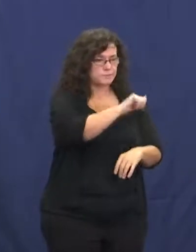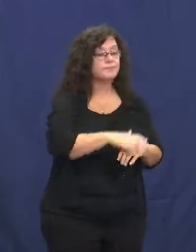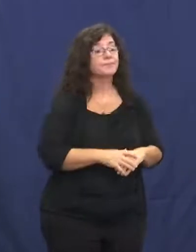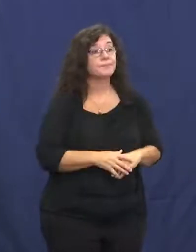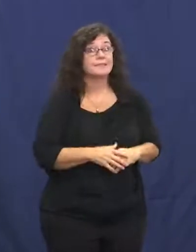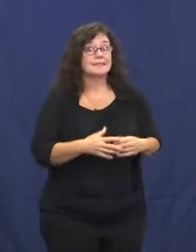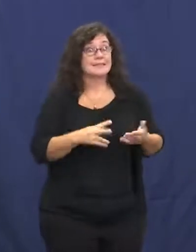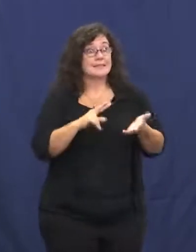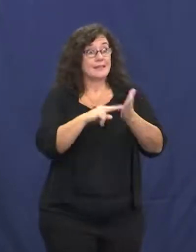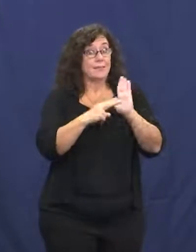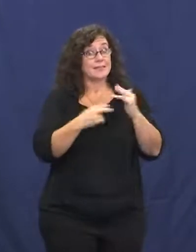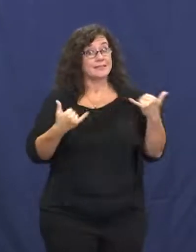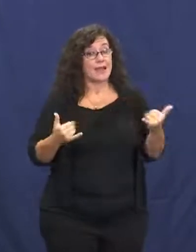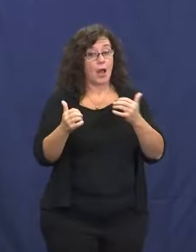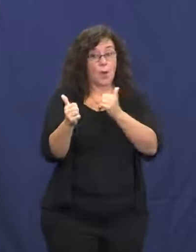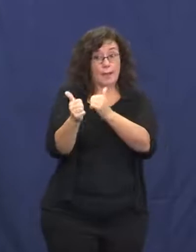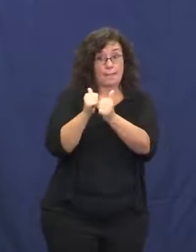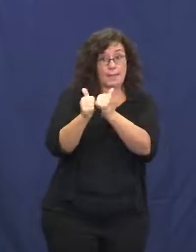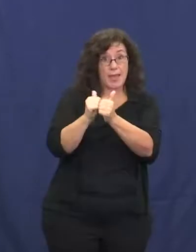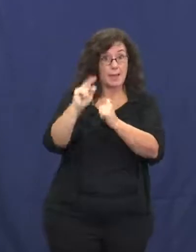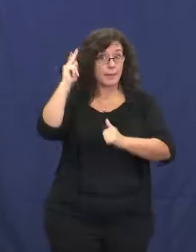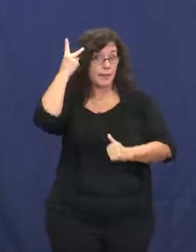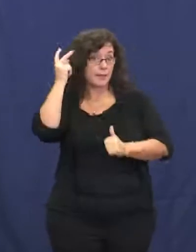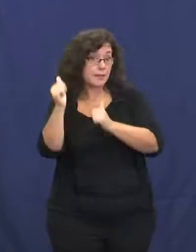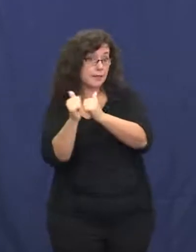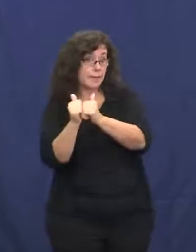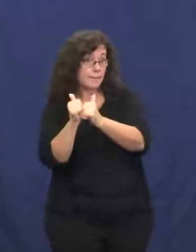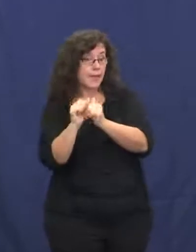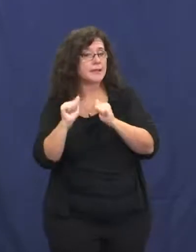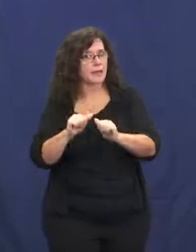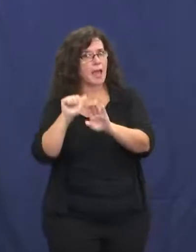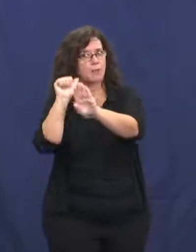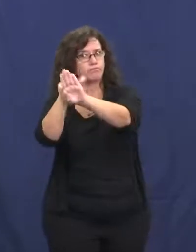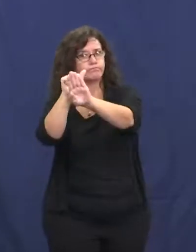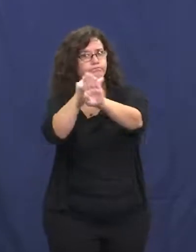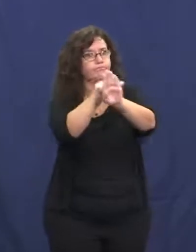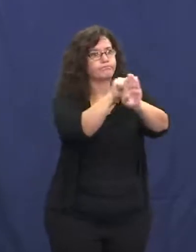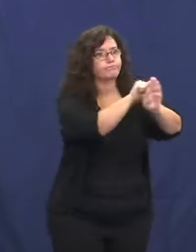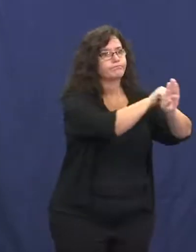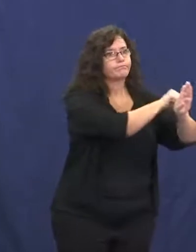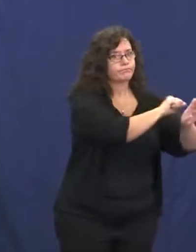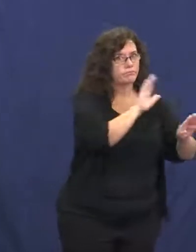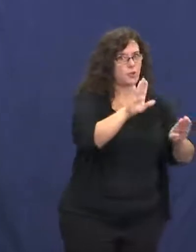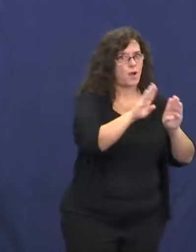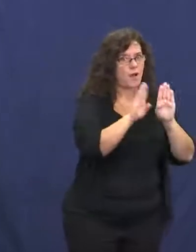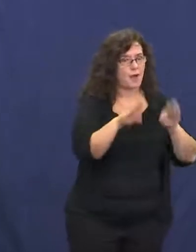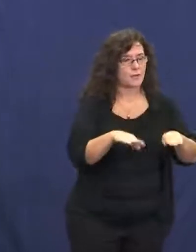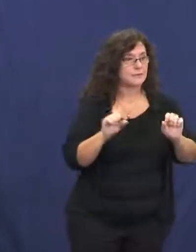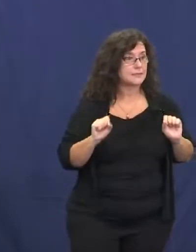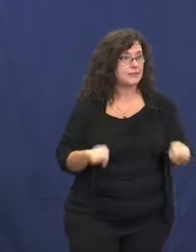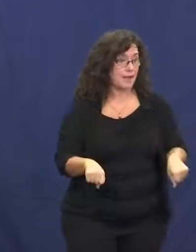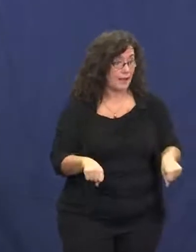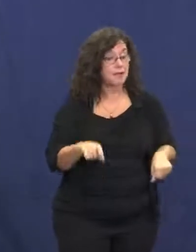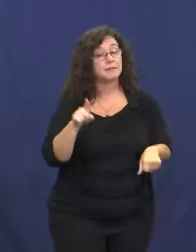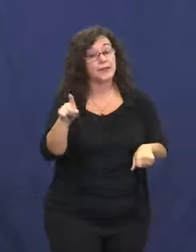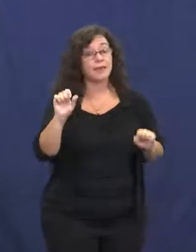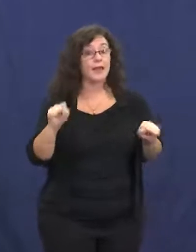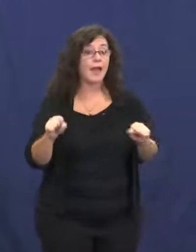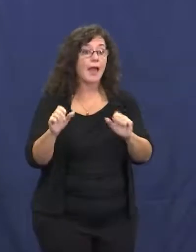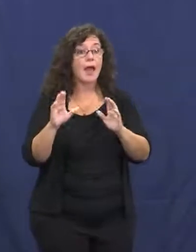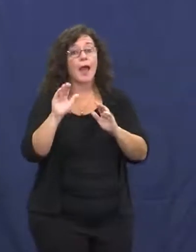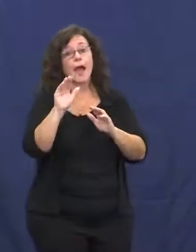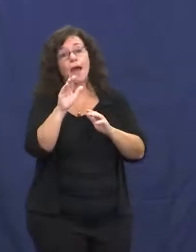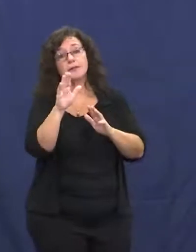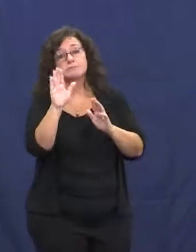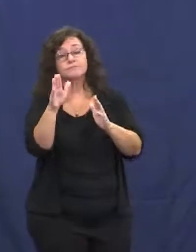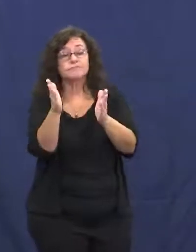door-to-door now. Okay, so they can collect signatures for voter initiatives or campaign for elected offices. Census workers